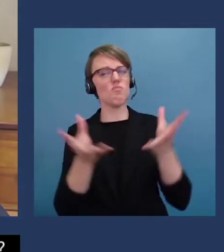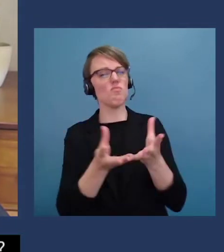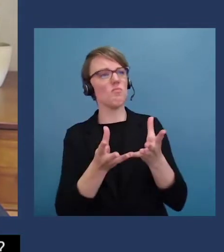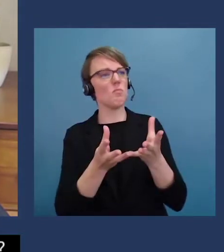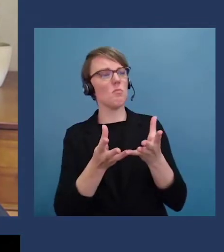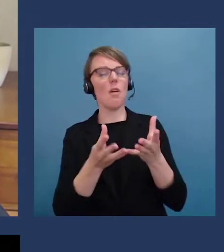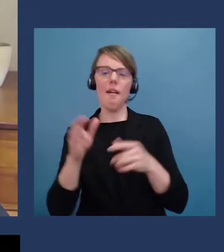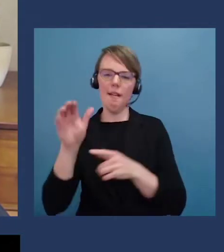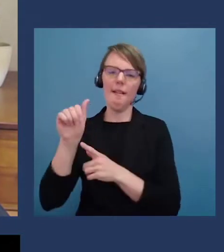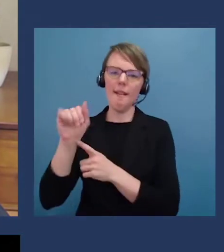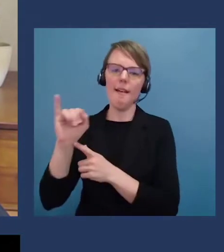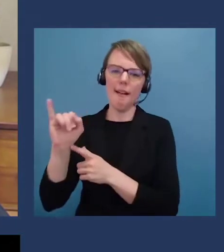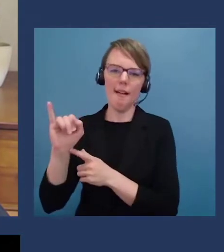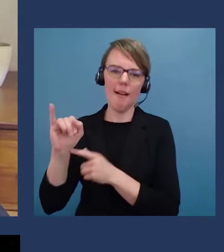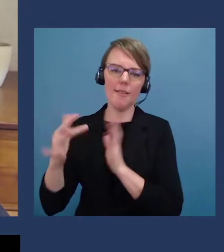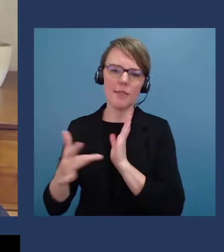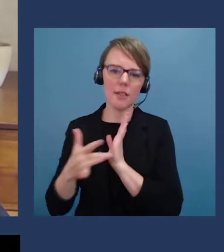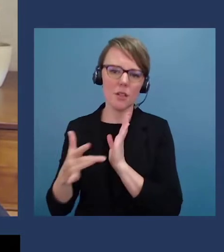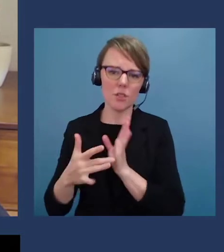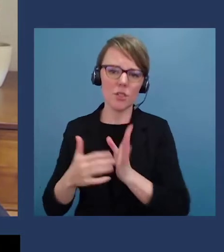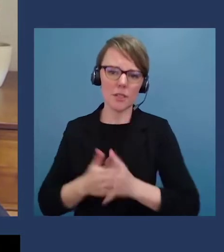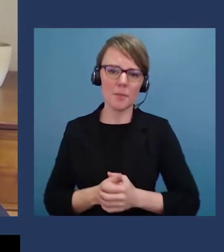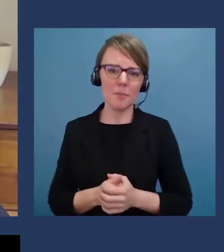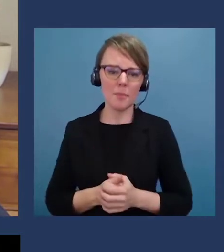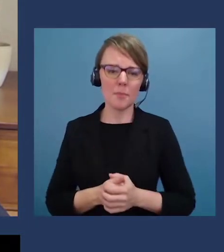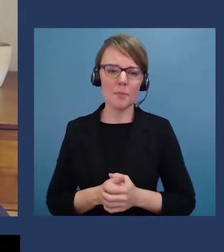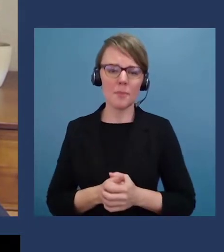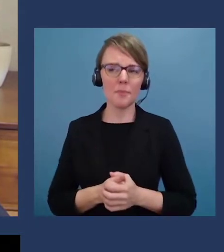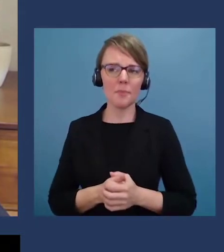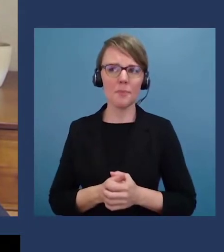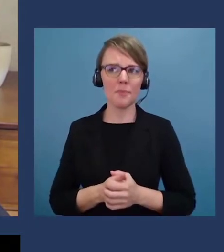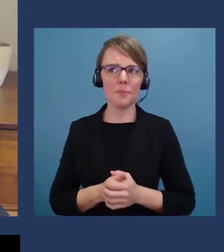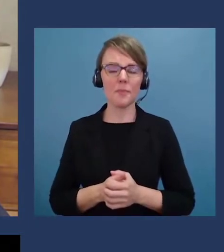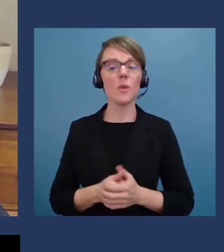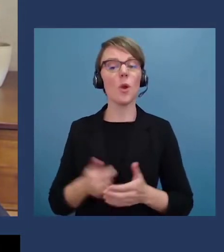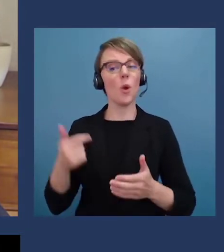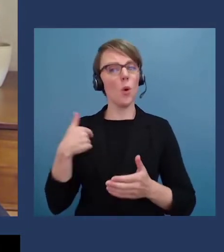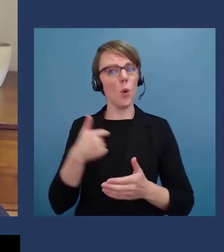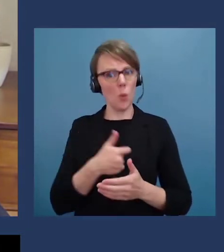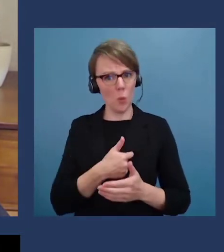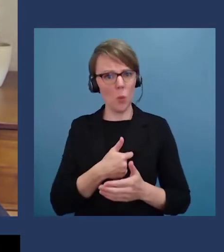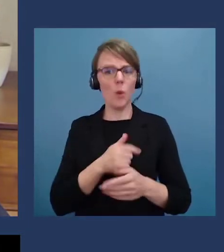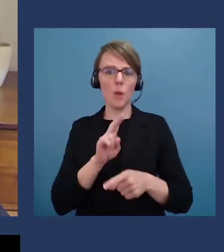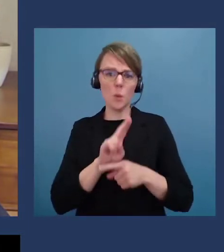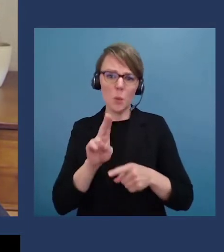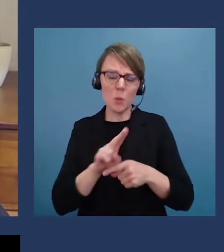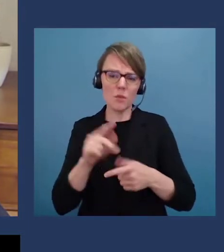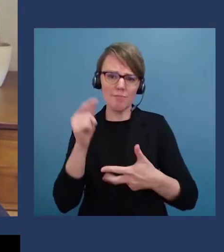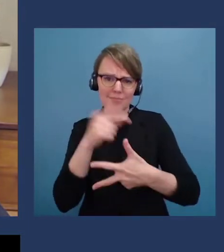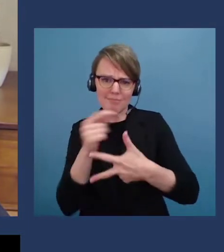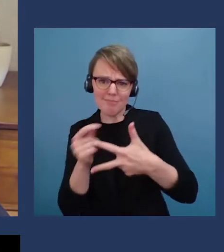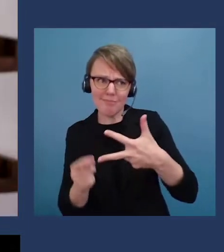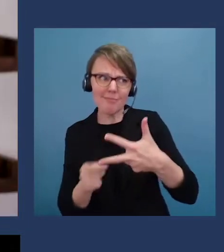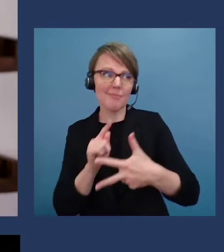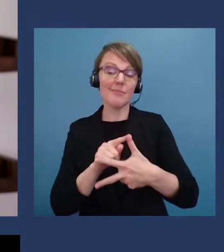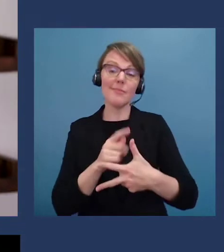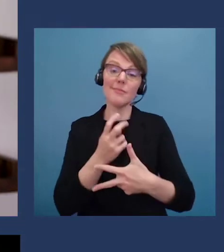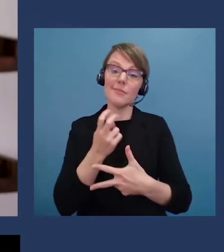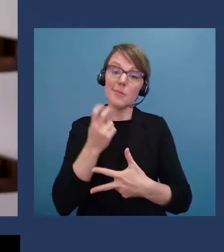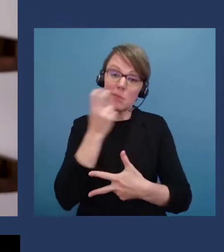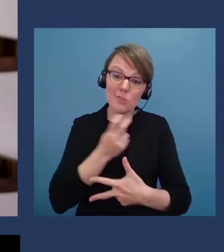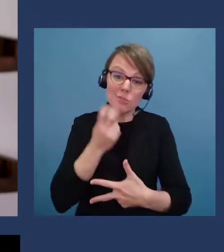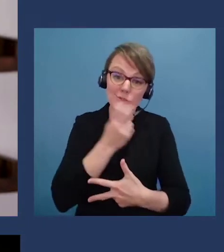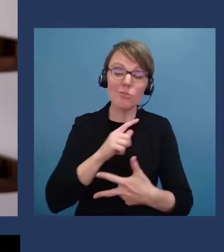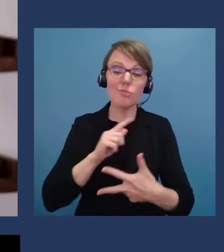work. And that's what I think has been the market change at Microsoft, that deep empathy for people we work with,